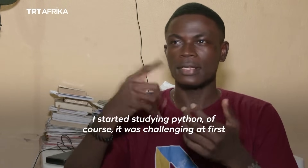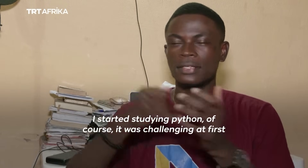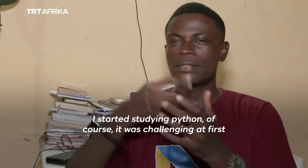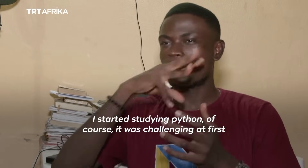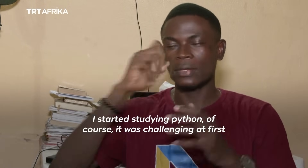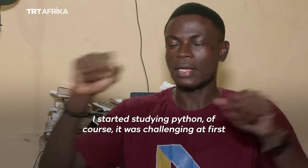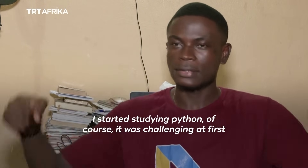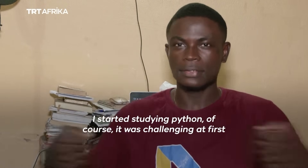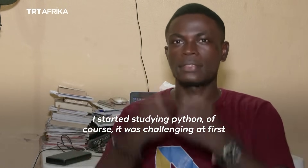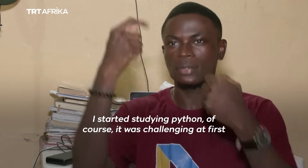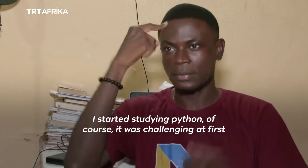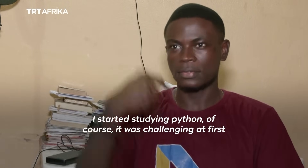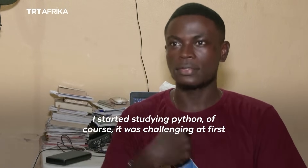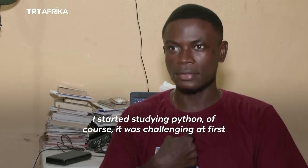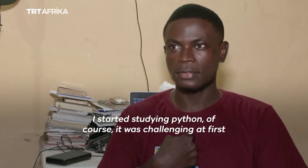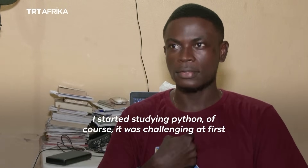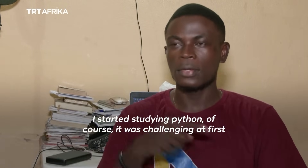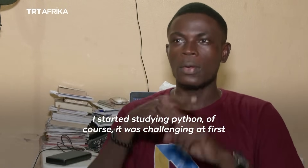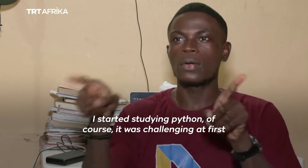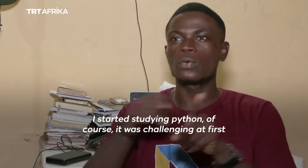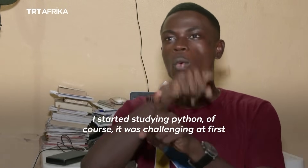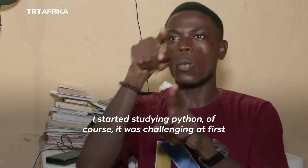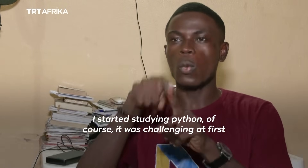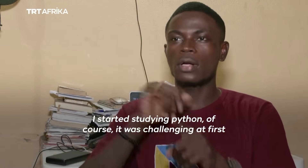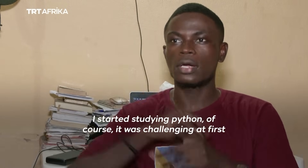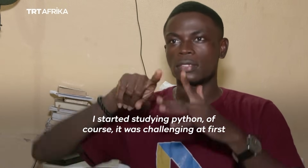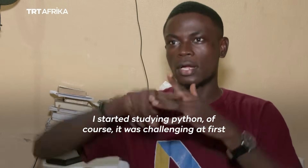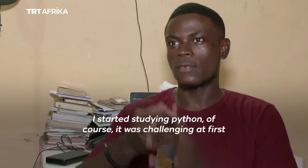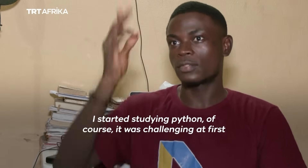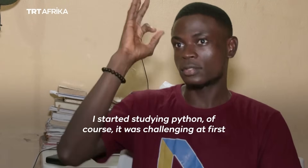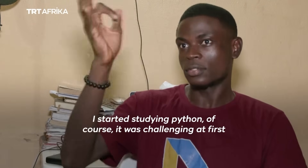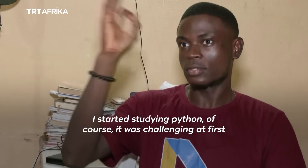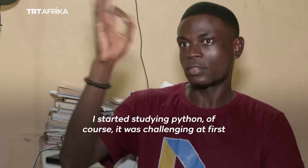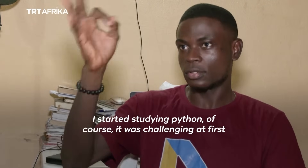I started studying Python. Of course, it was challenging at first.